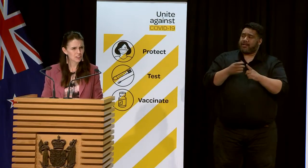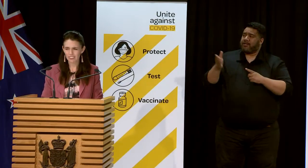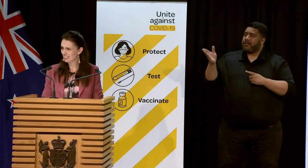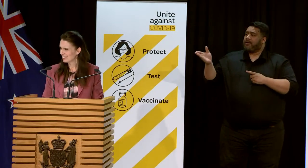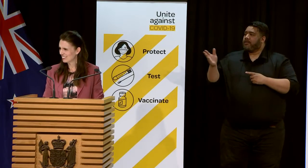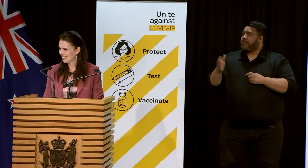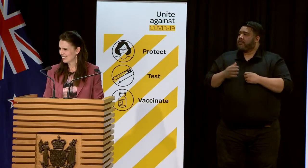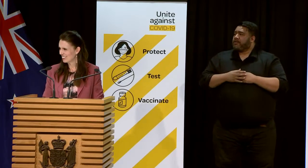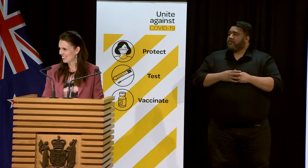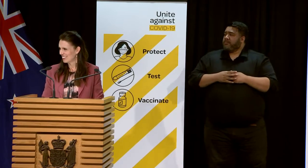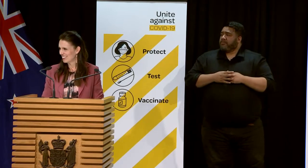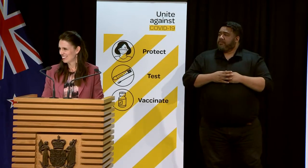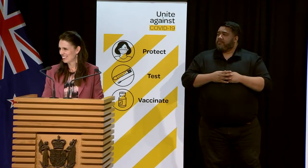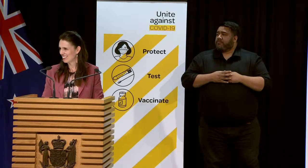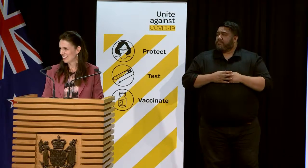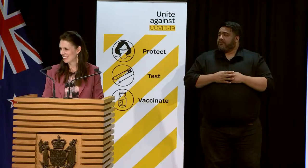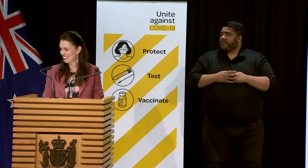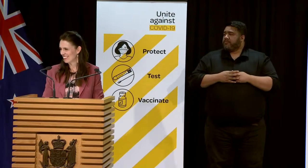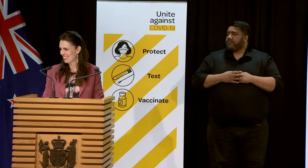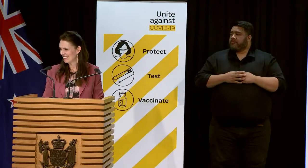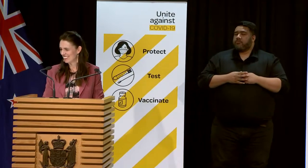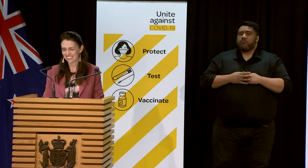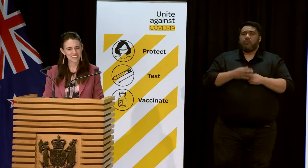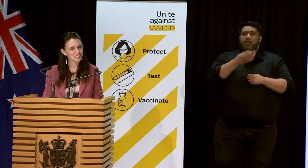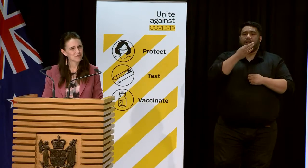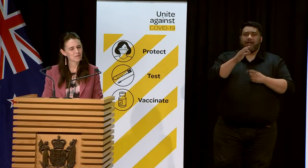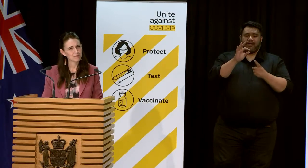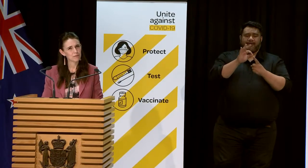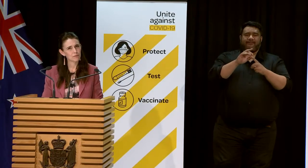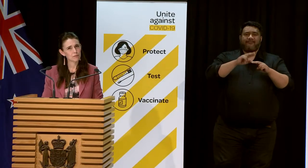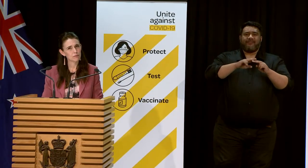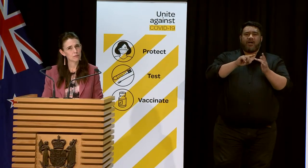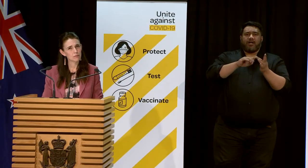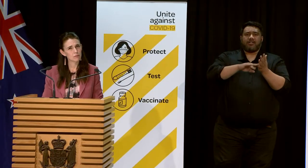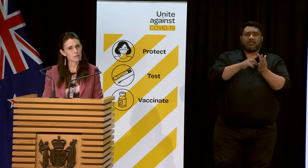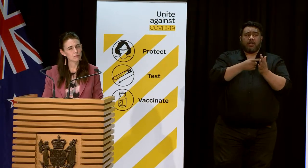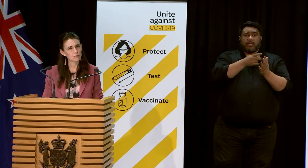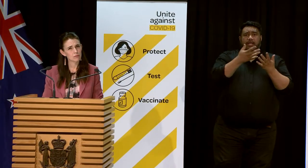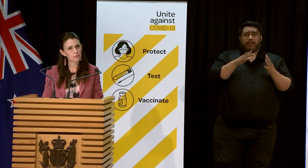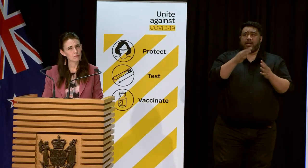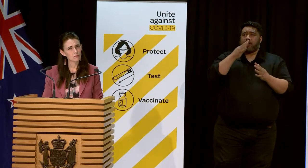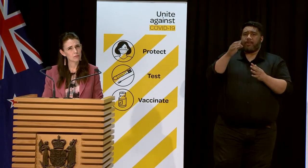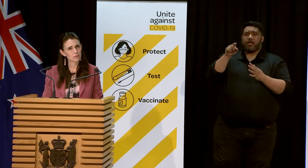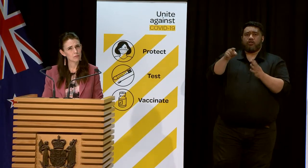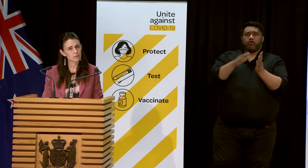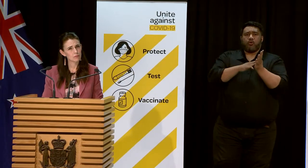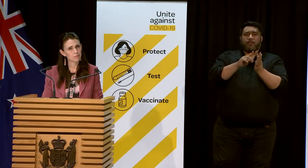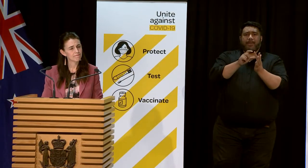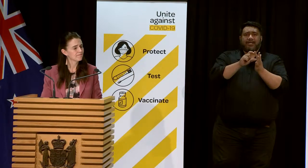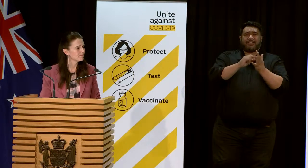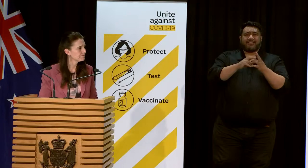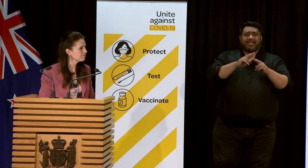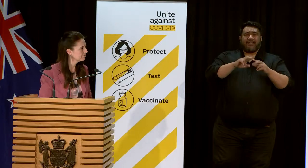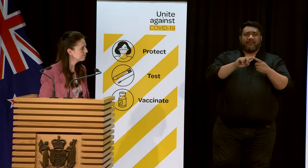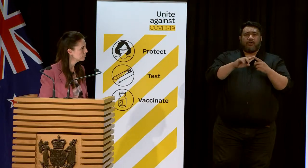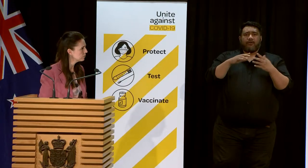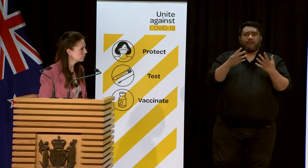Were you? Has Pfizer applied to MedSafe for the ability to use a booster shot in New